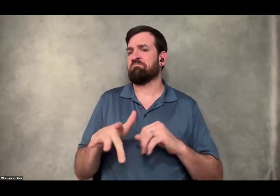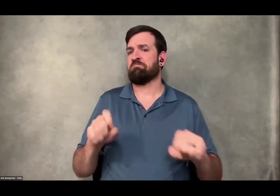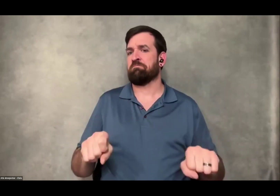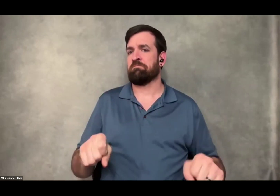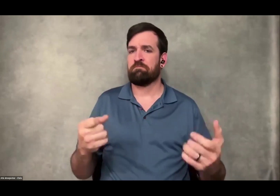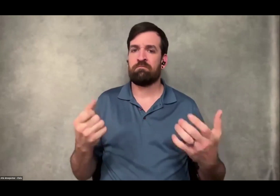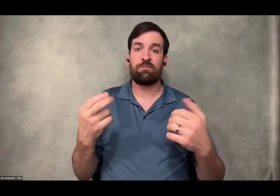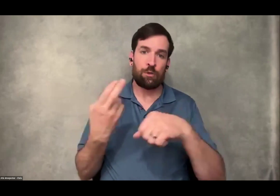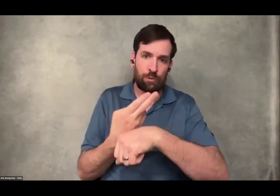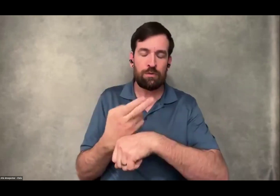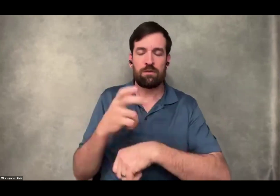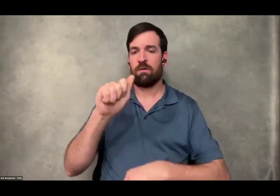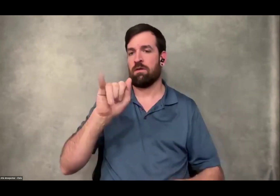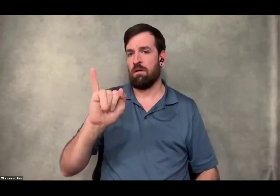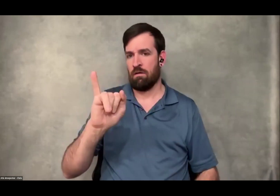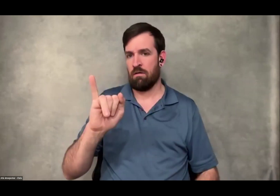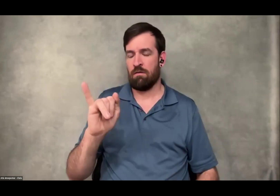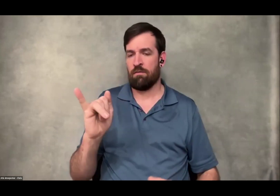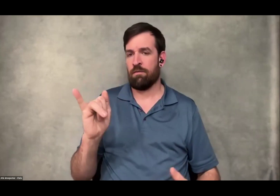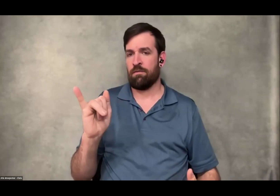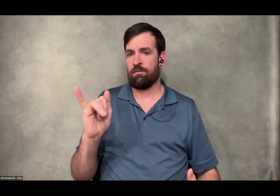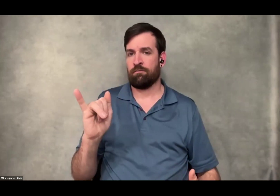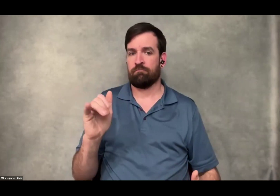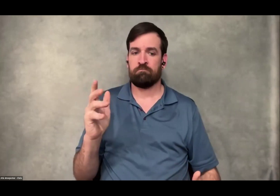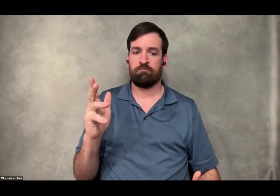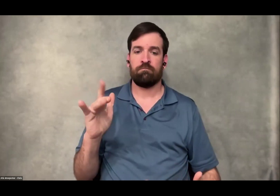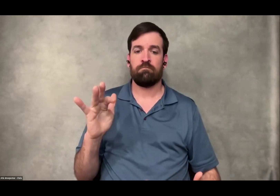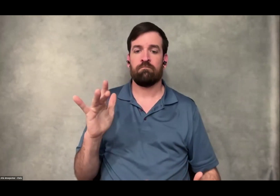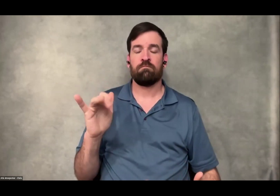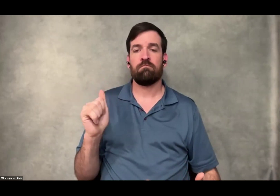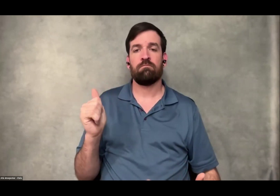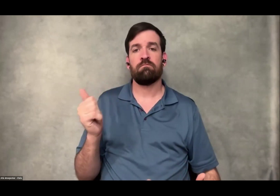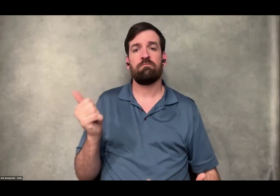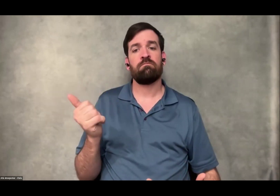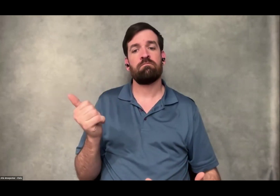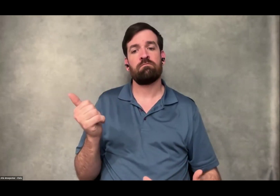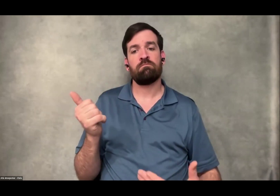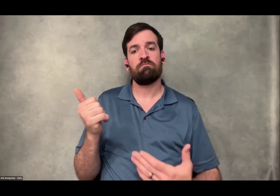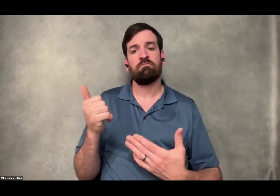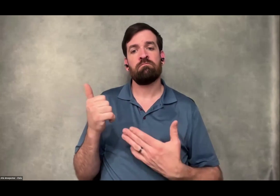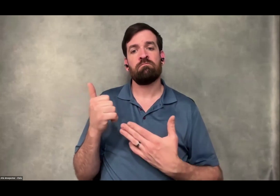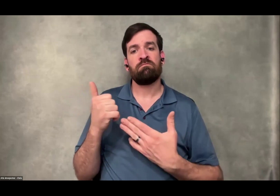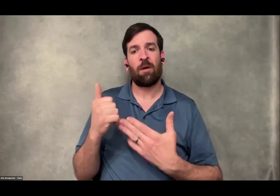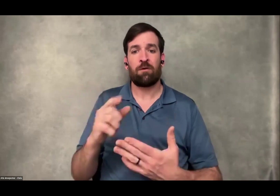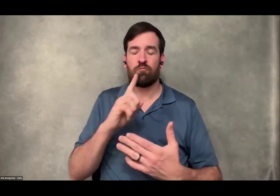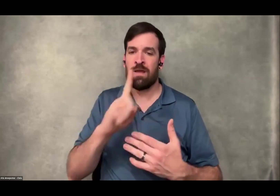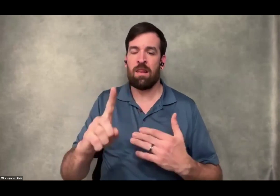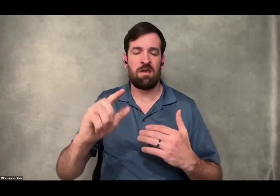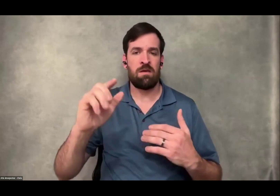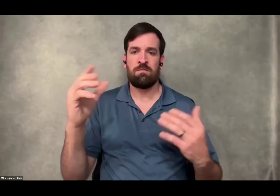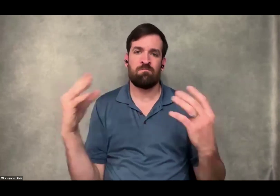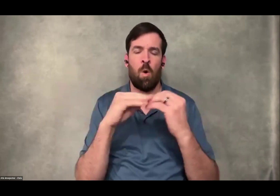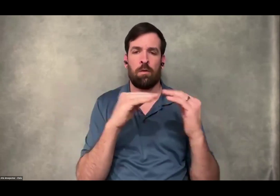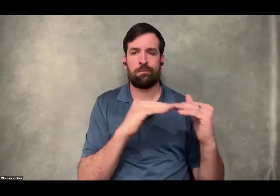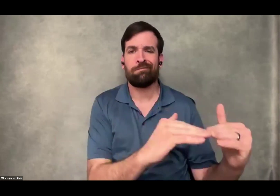with artificial intelligence that is helping in leveling the playing field and making it so that